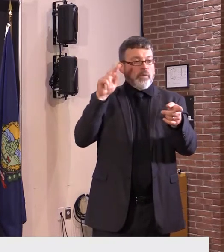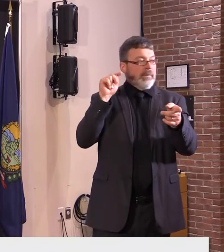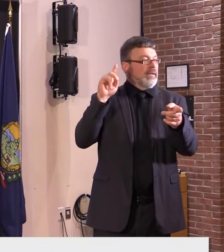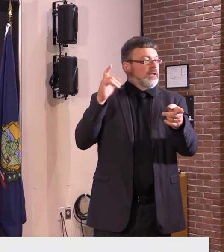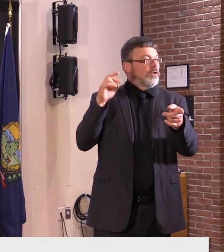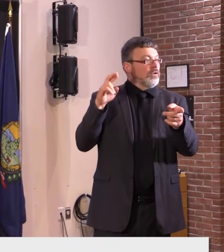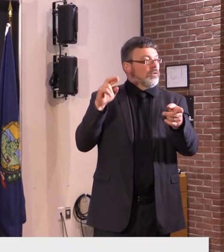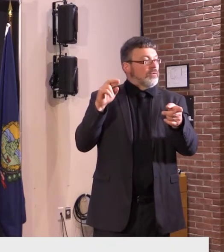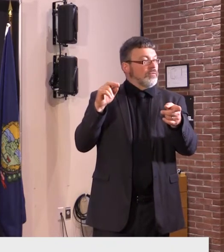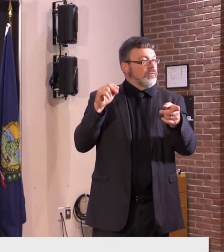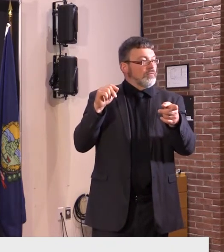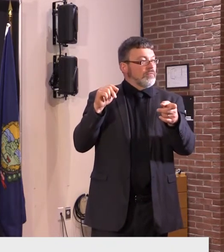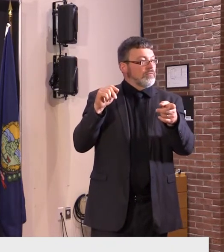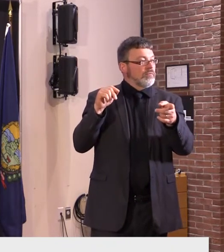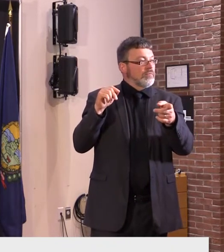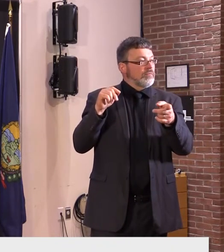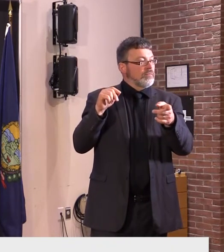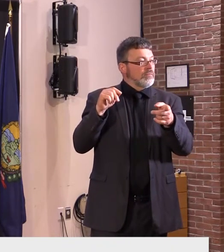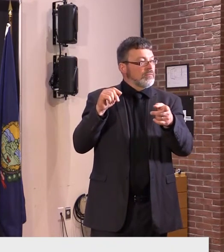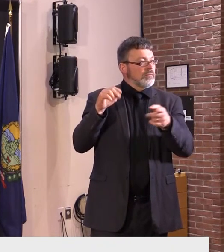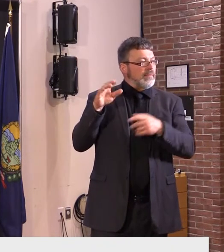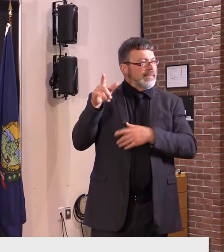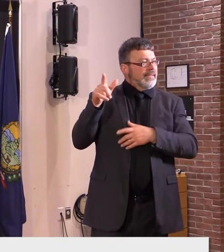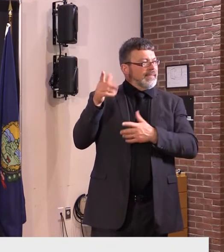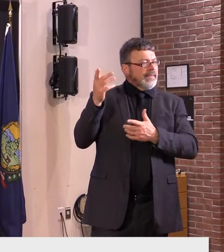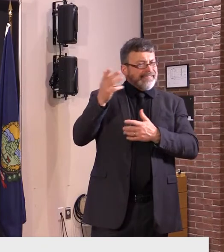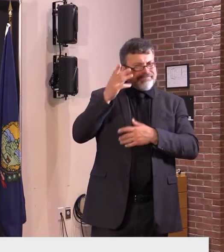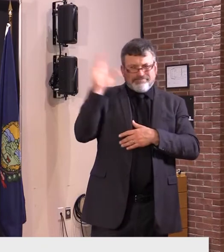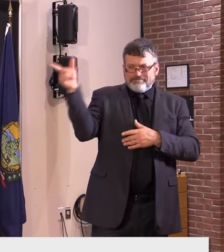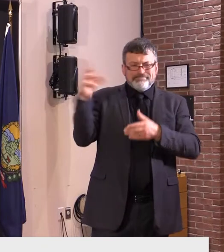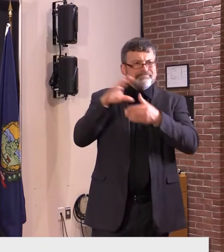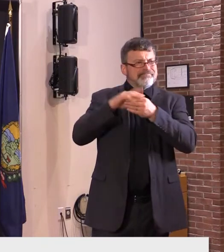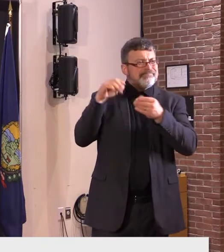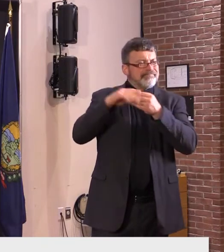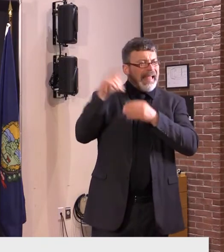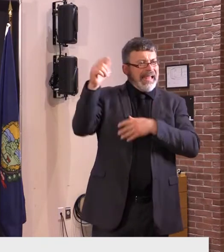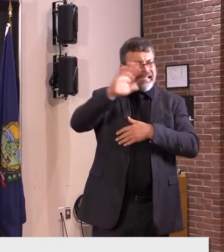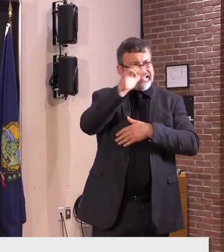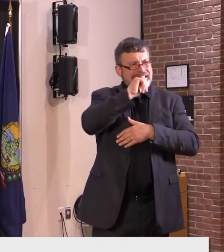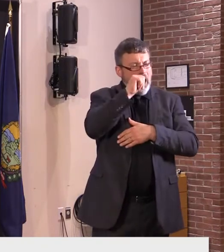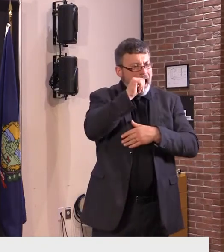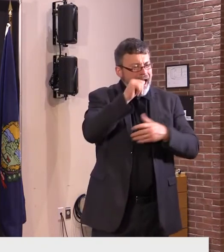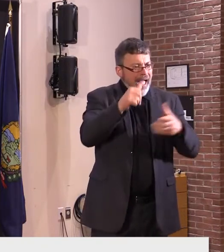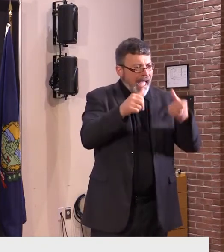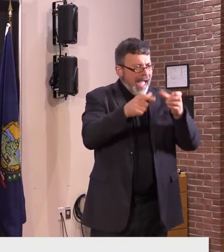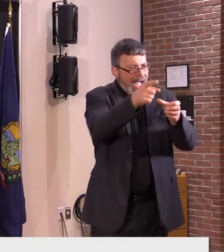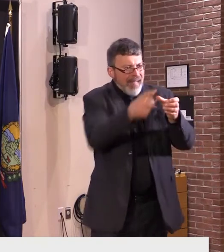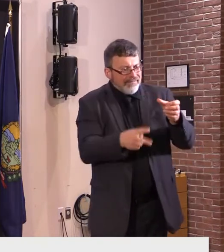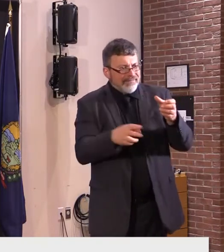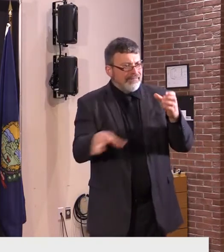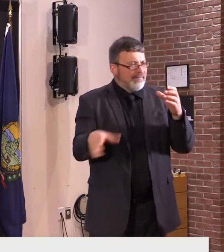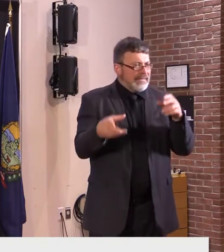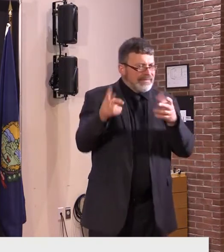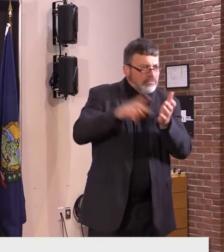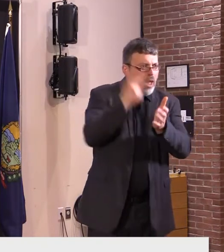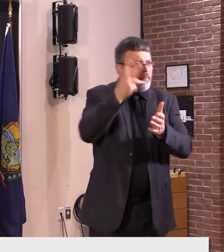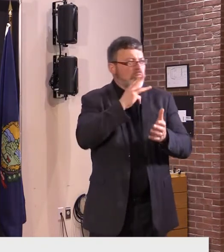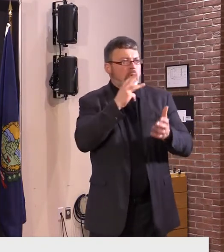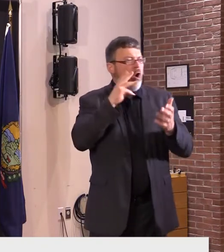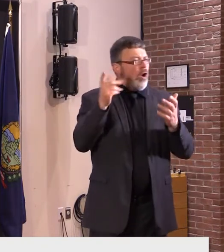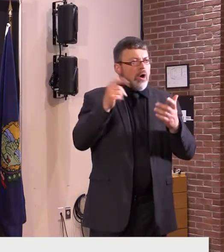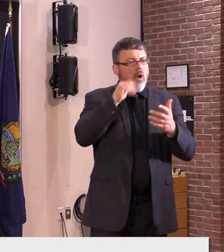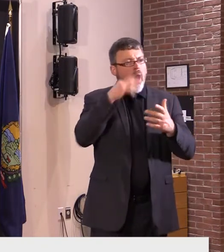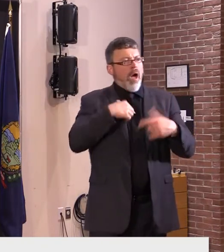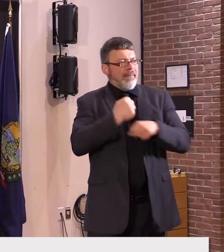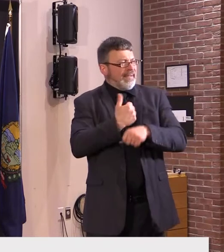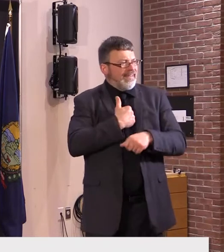you seeing increased doctor's visits of parents doing that right now when they can't find a formula, or are you just saying that it's a cautionary